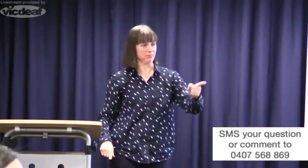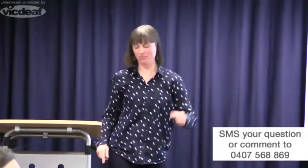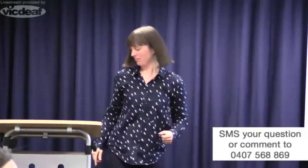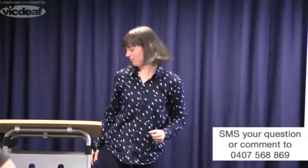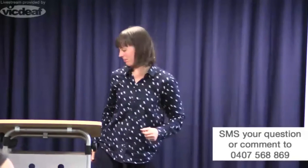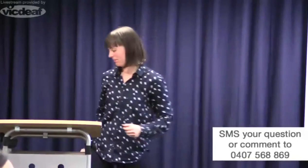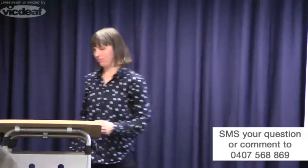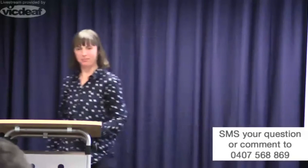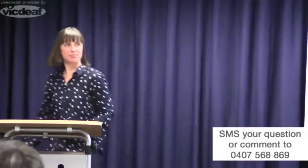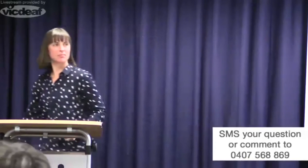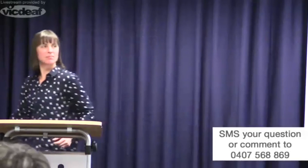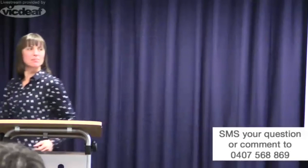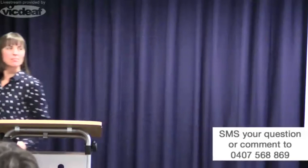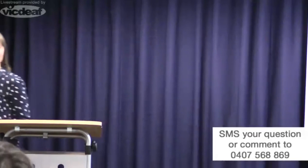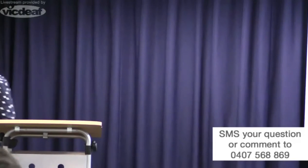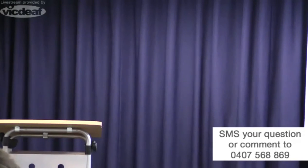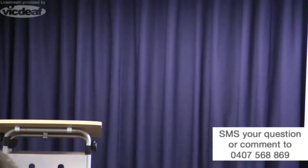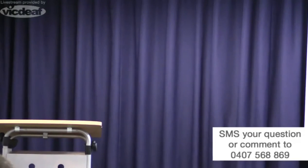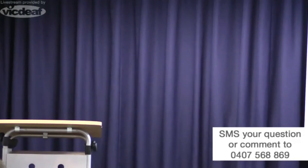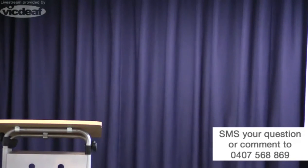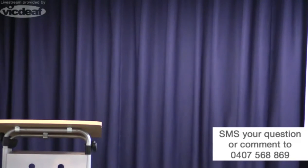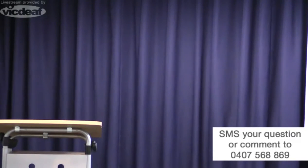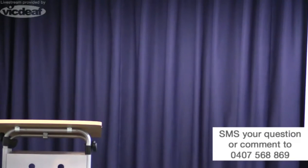Okay, Kim, you had a question you'd like to ask?